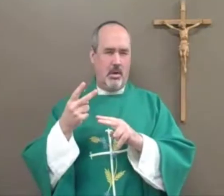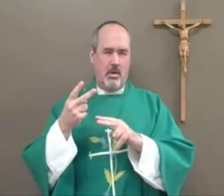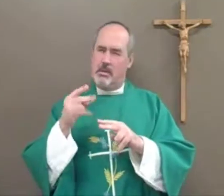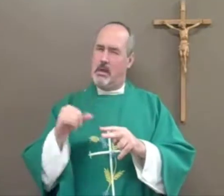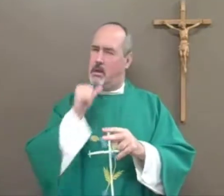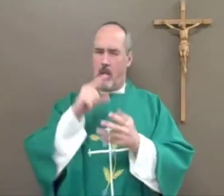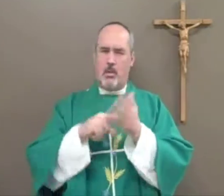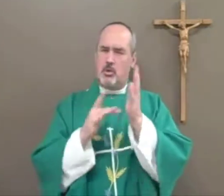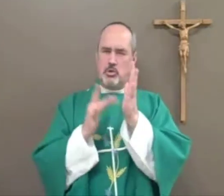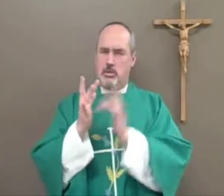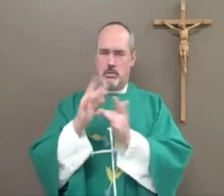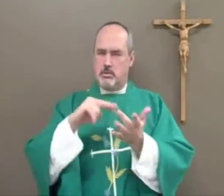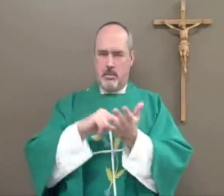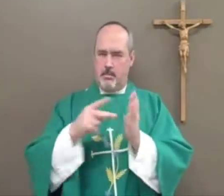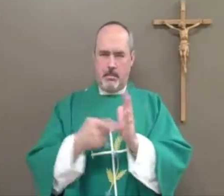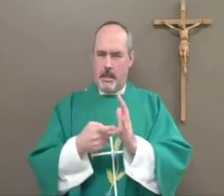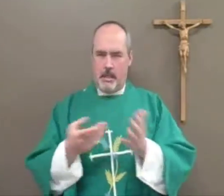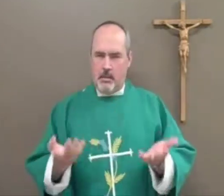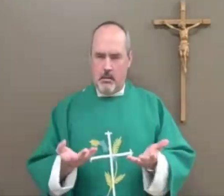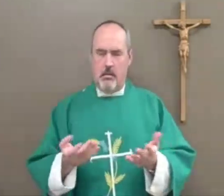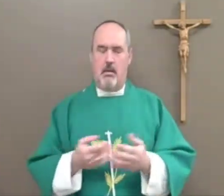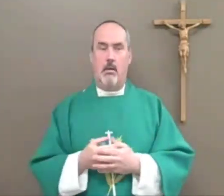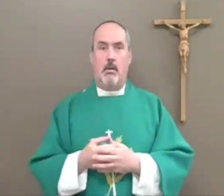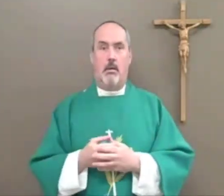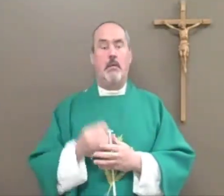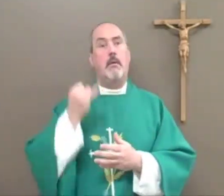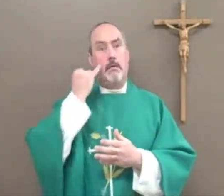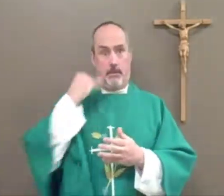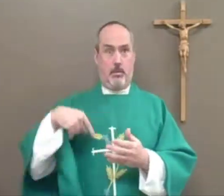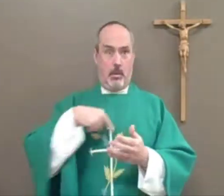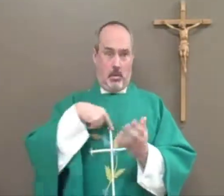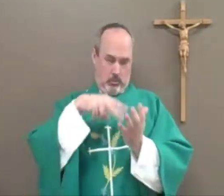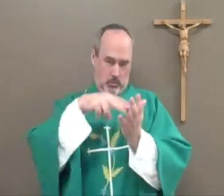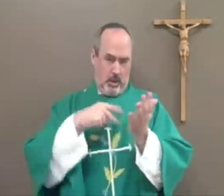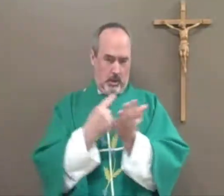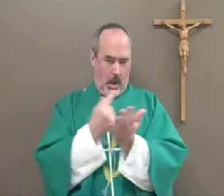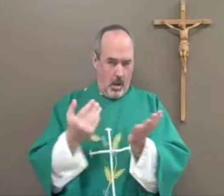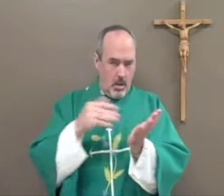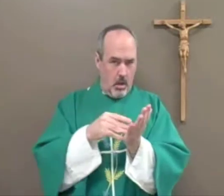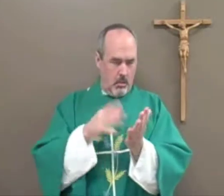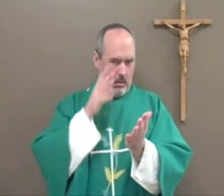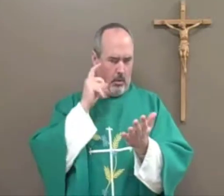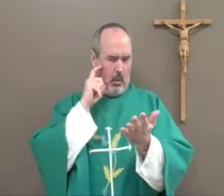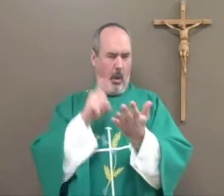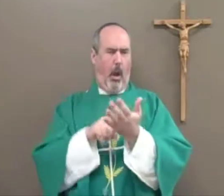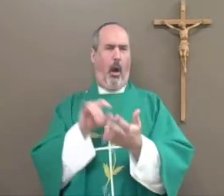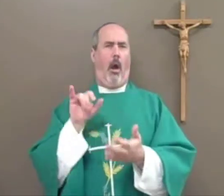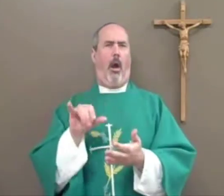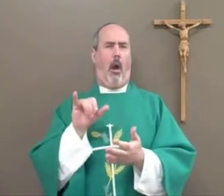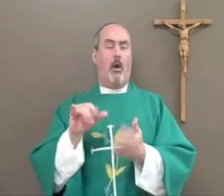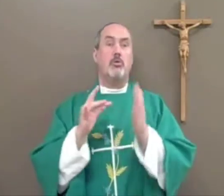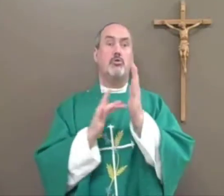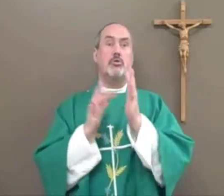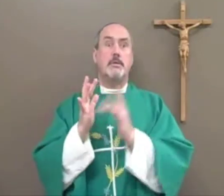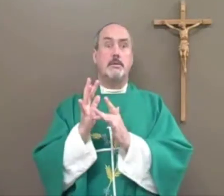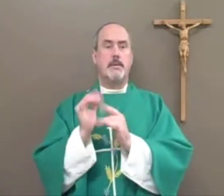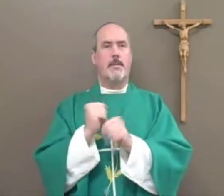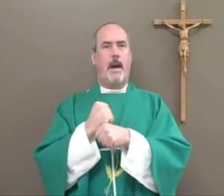means. People tend to misunderstand what Jesus is trying to tell us here in this passage. If you read the gospel again, you'll notice